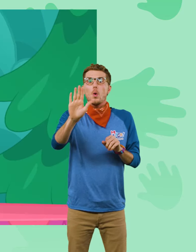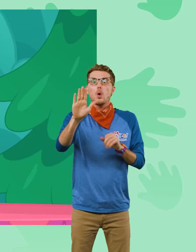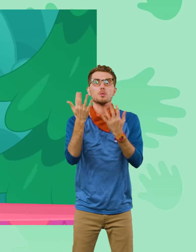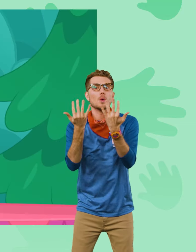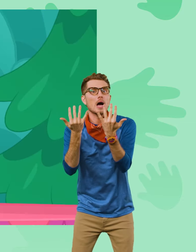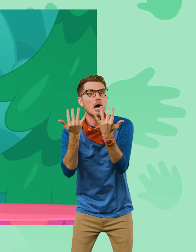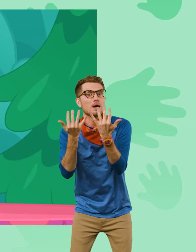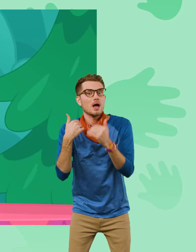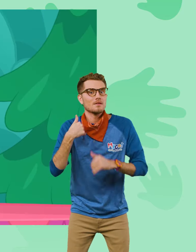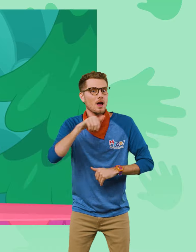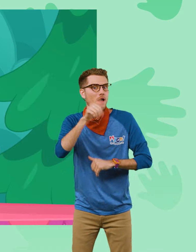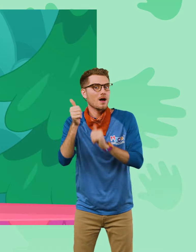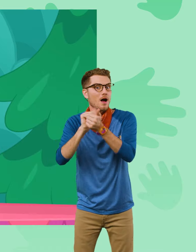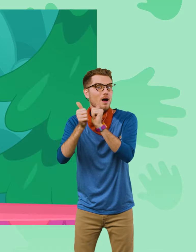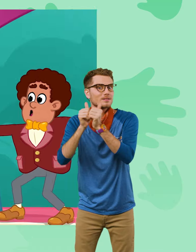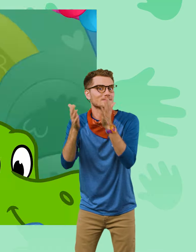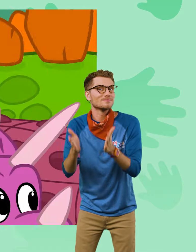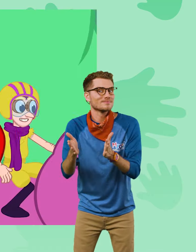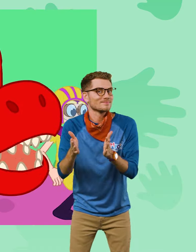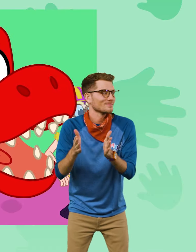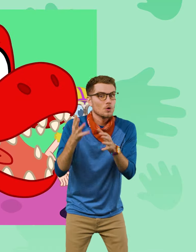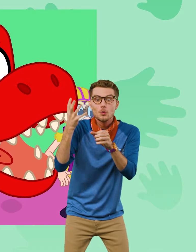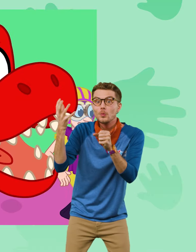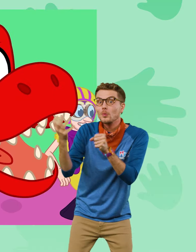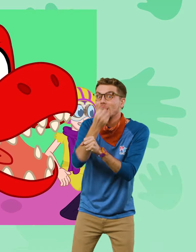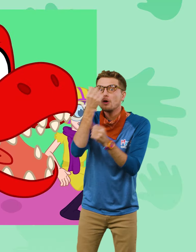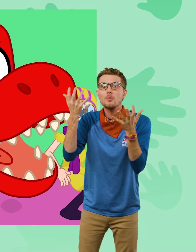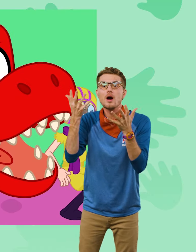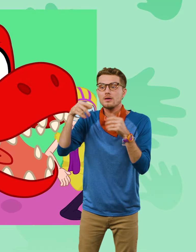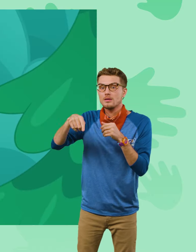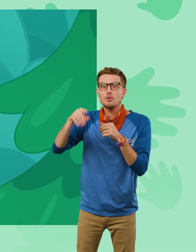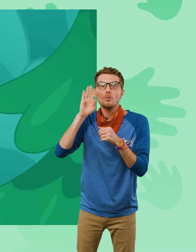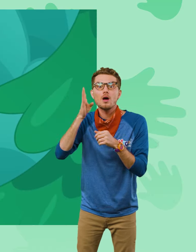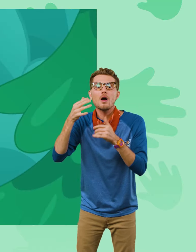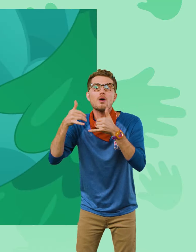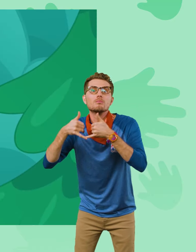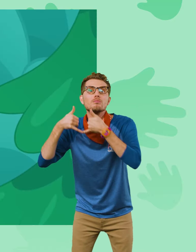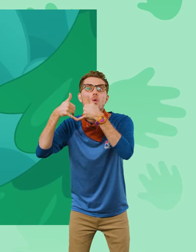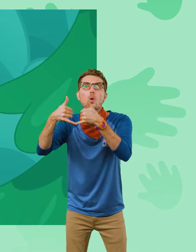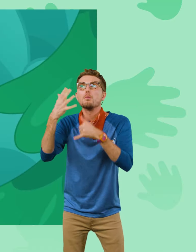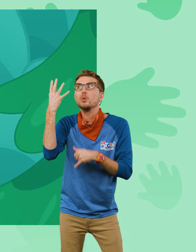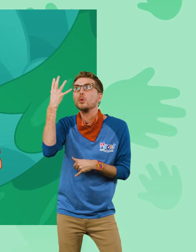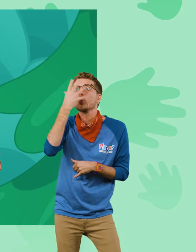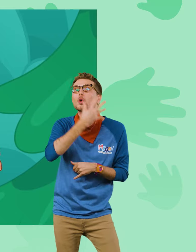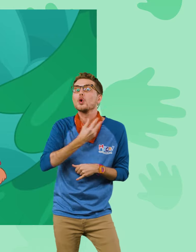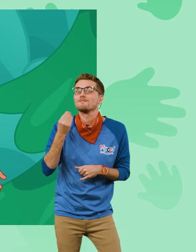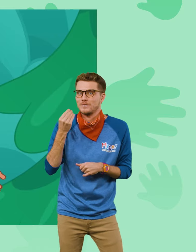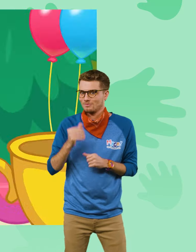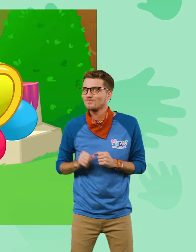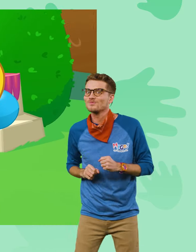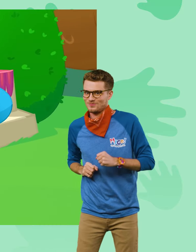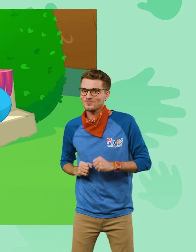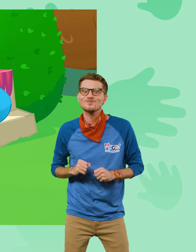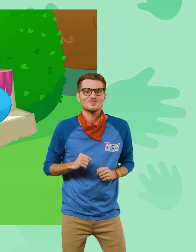But wait, we have another contestant. The winner of the race gets